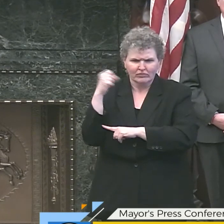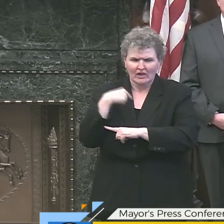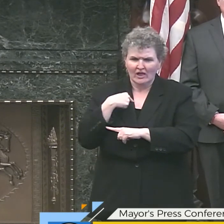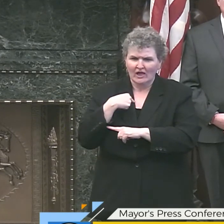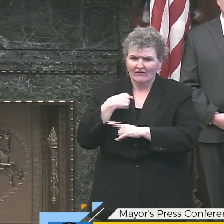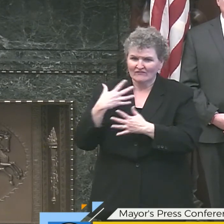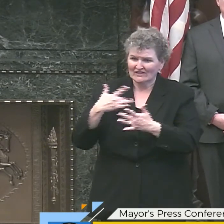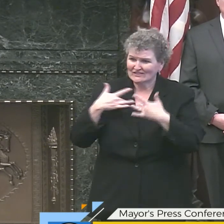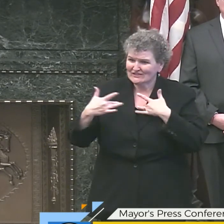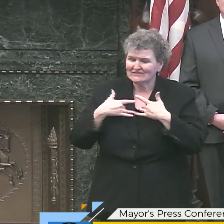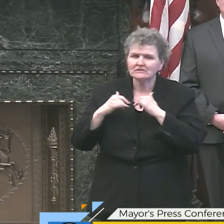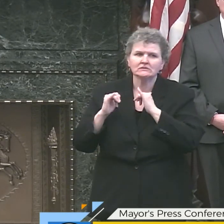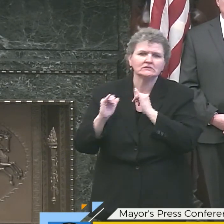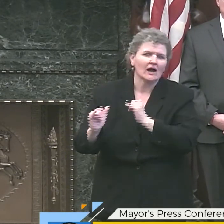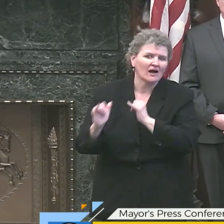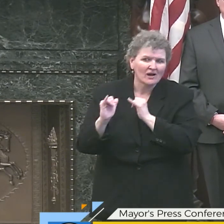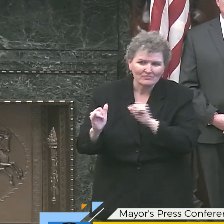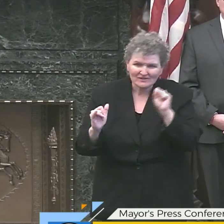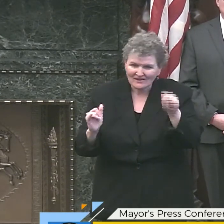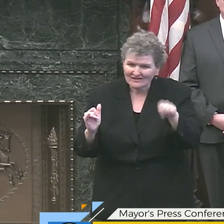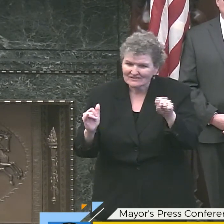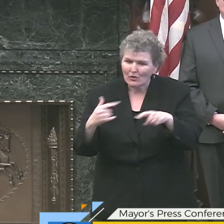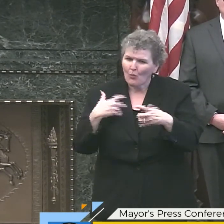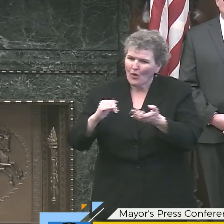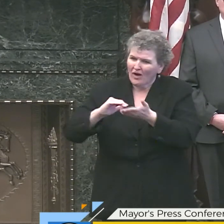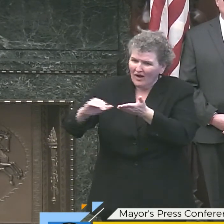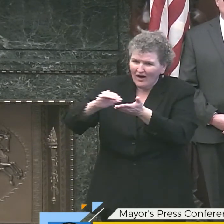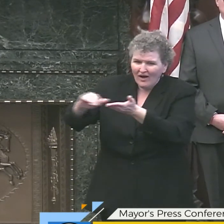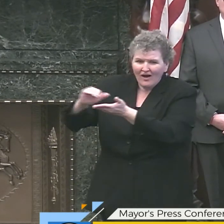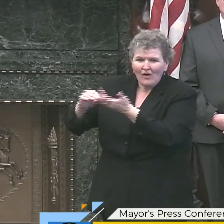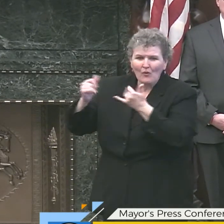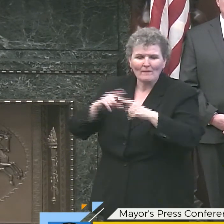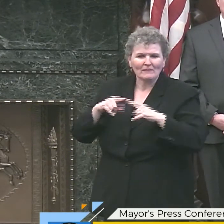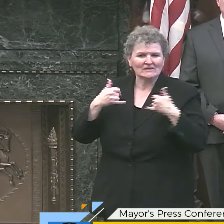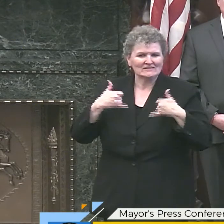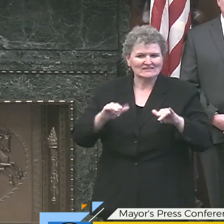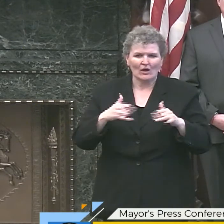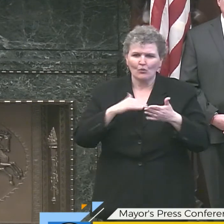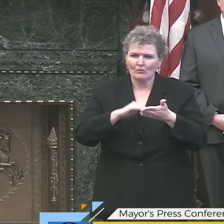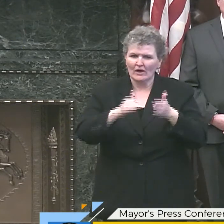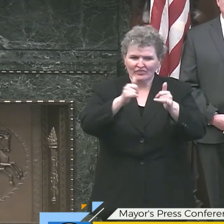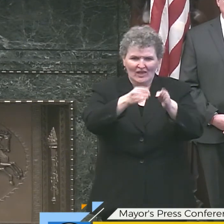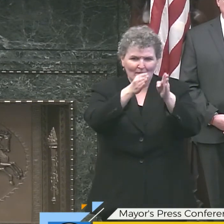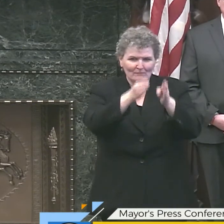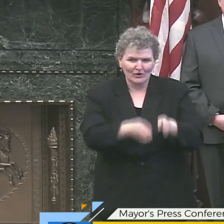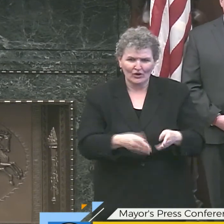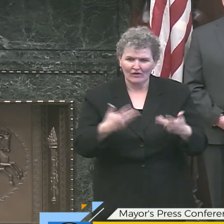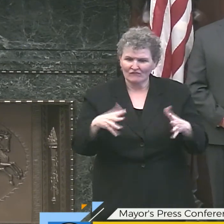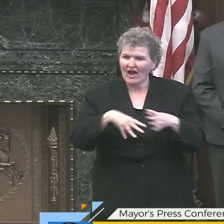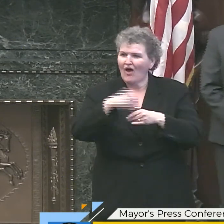we also want to make sure that we're smart about it, and not releasing someone that shouldn't be released into our communities.